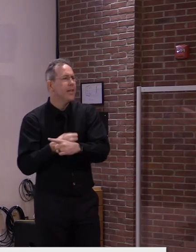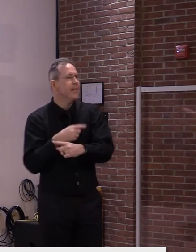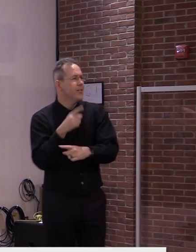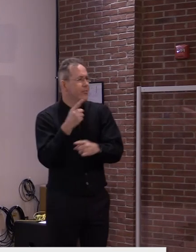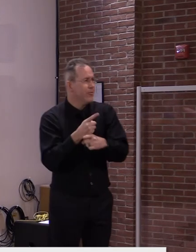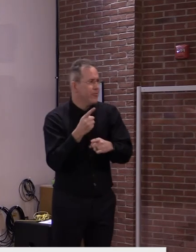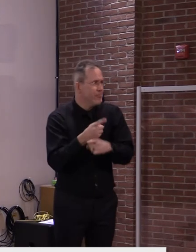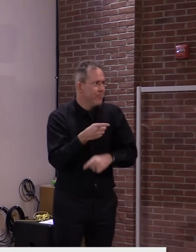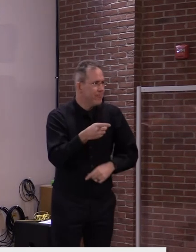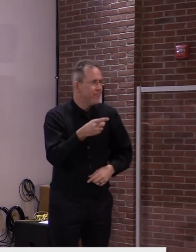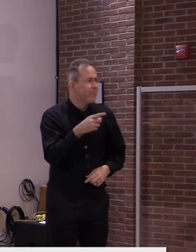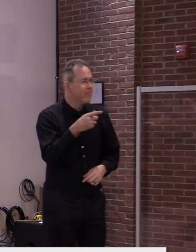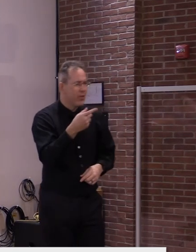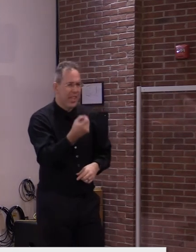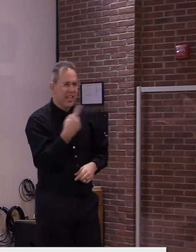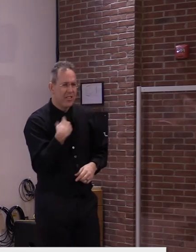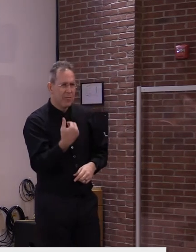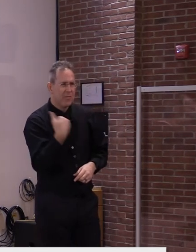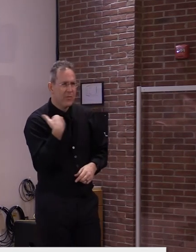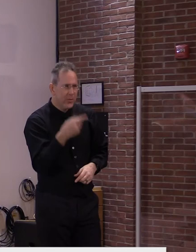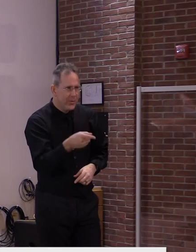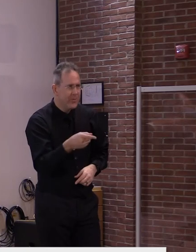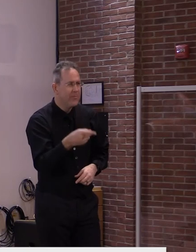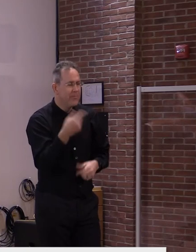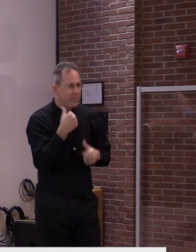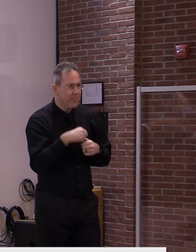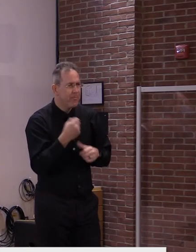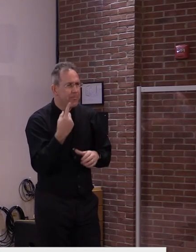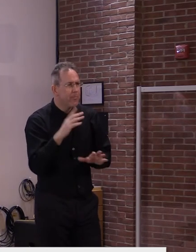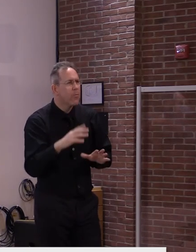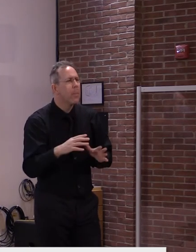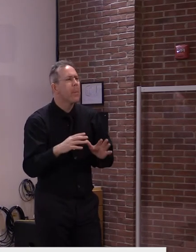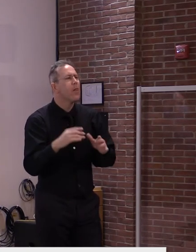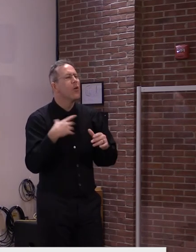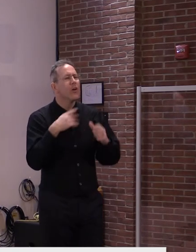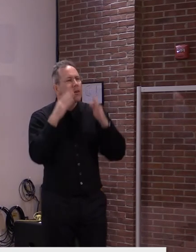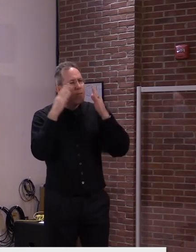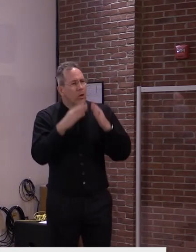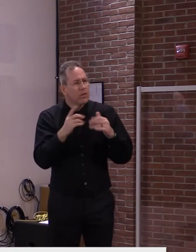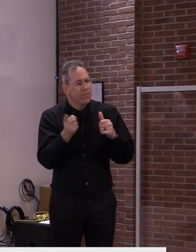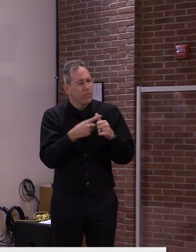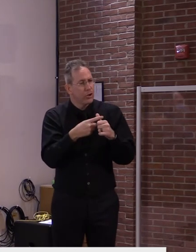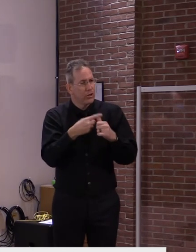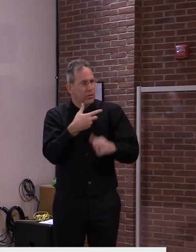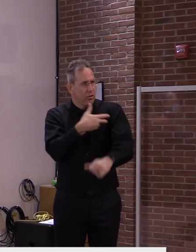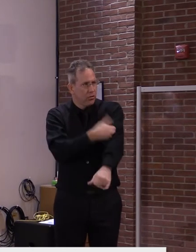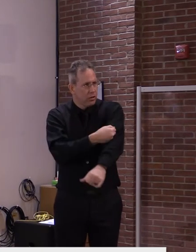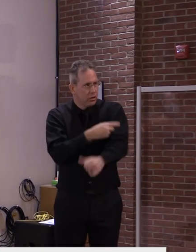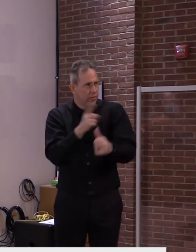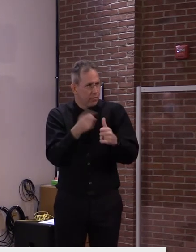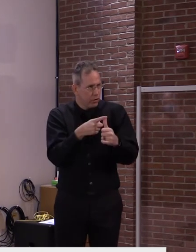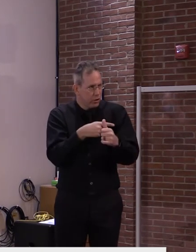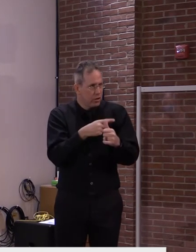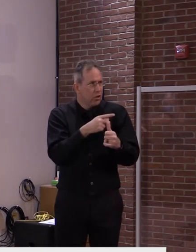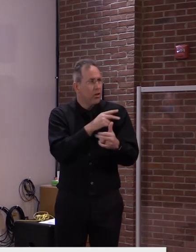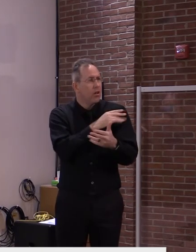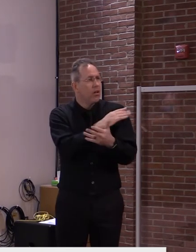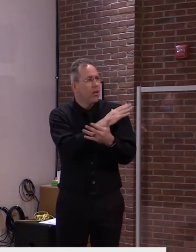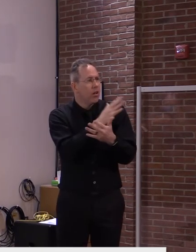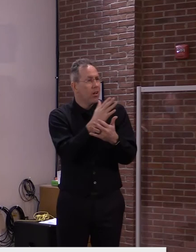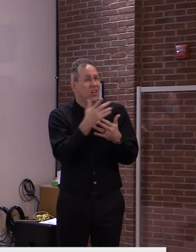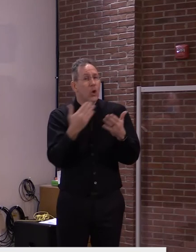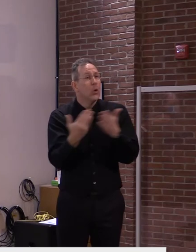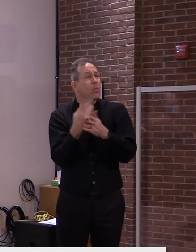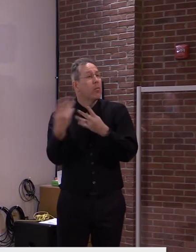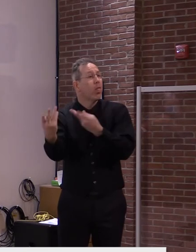press conference. We look at first doses because that means new people that we can vaccinate. We have an allotment that comes